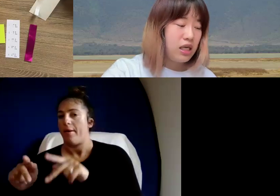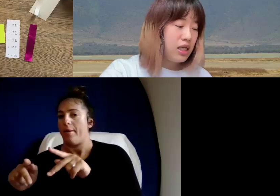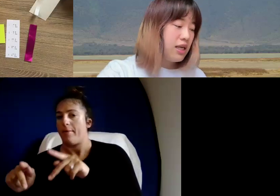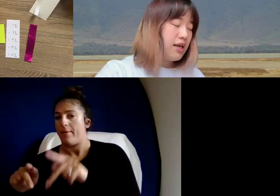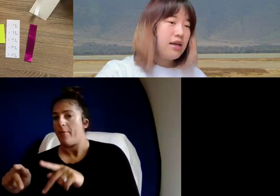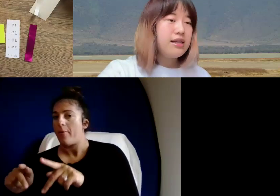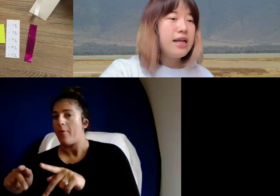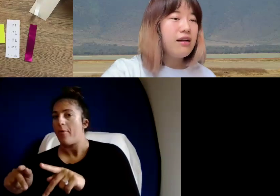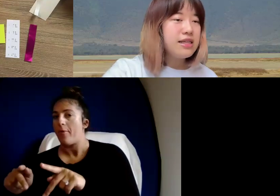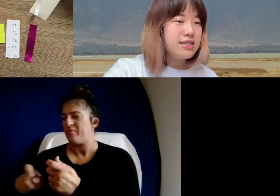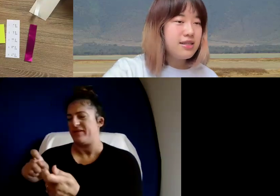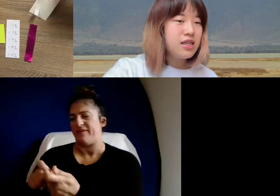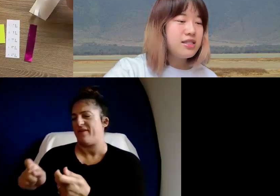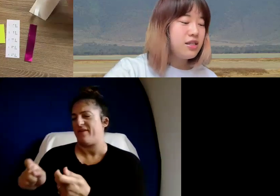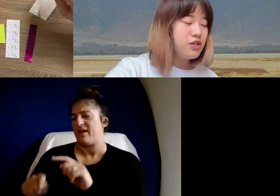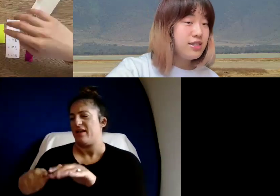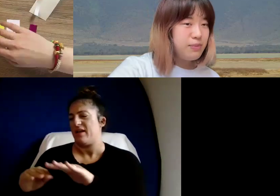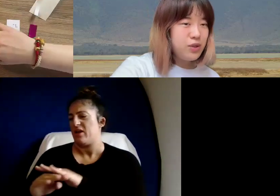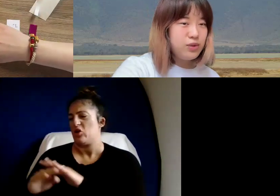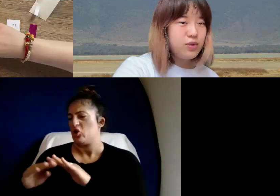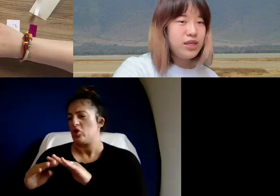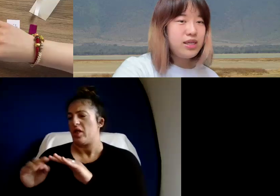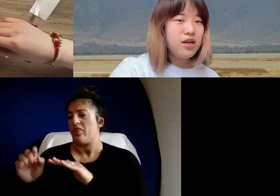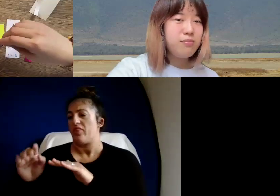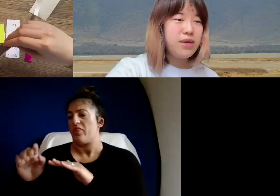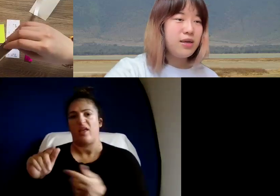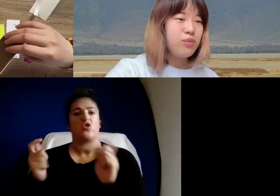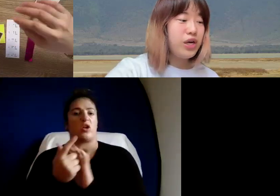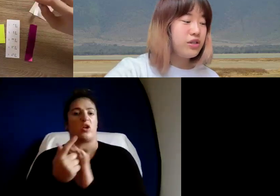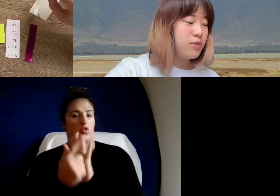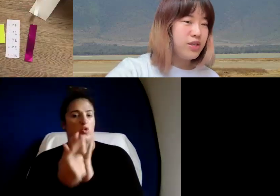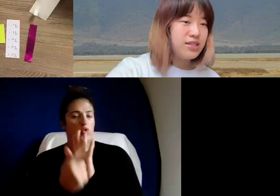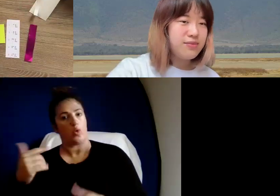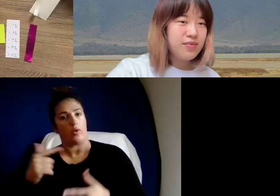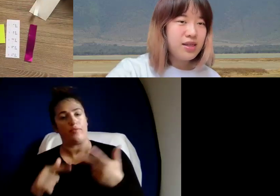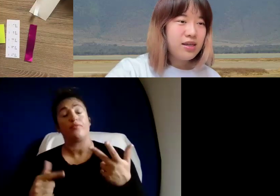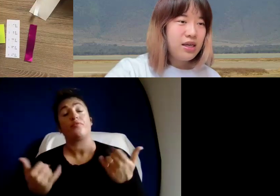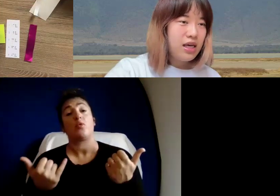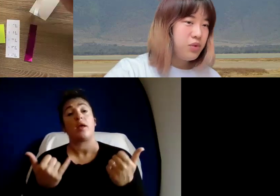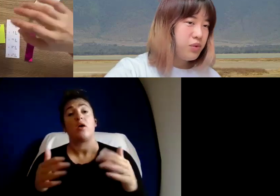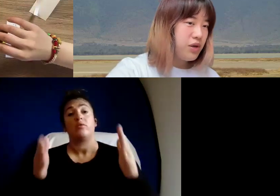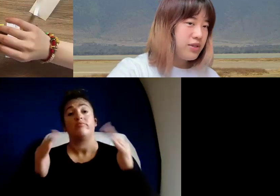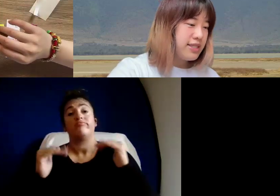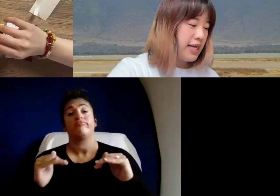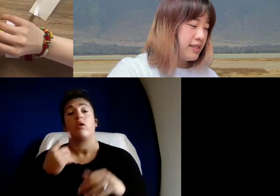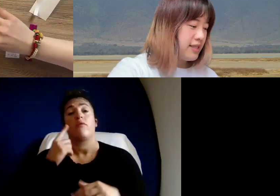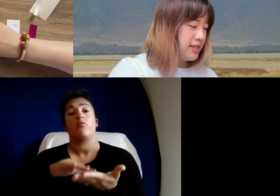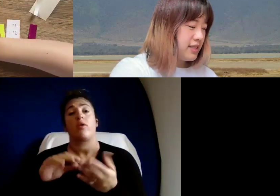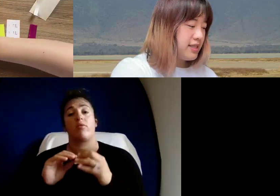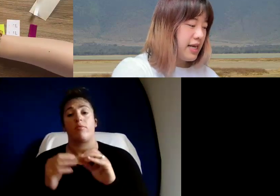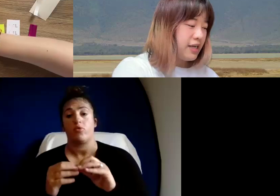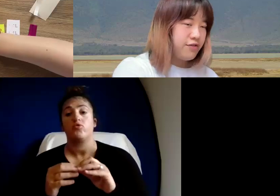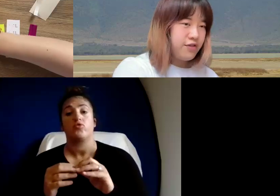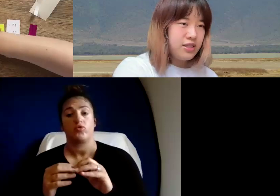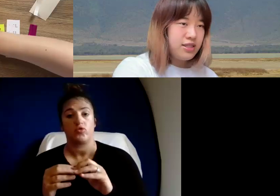make. And now let's continue to step 2 so we can start making Braille numbers. And we will set